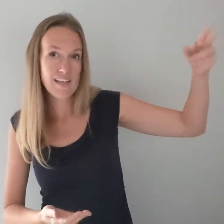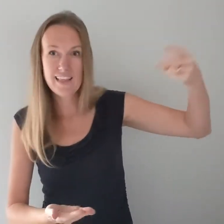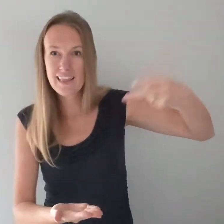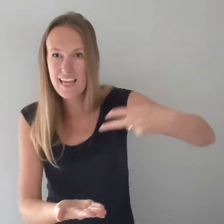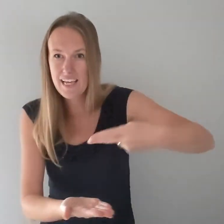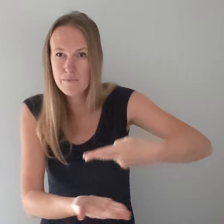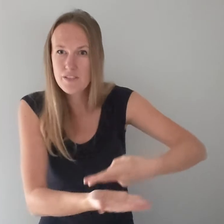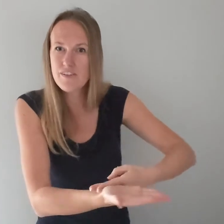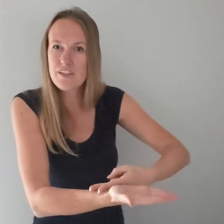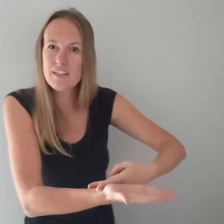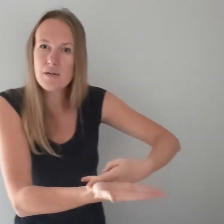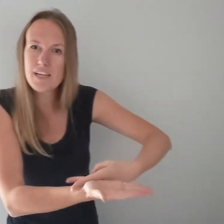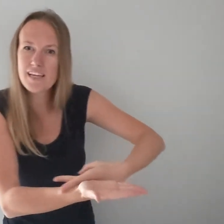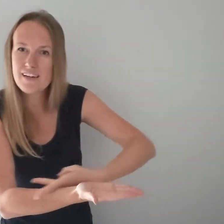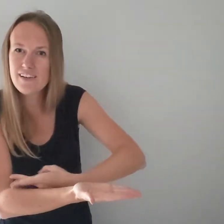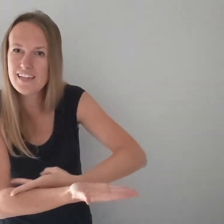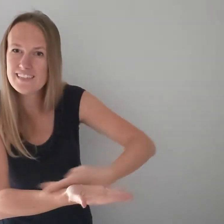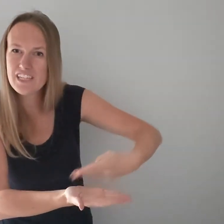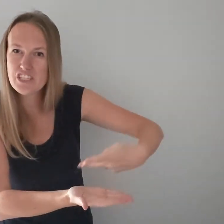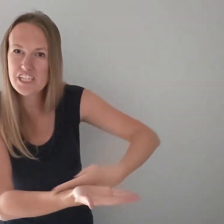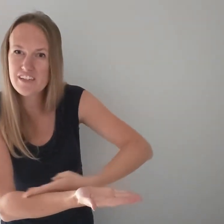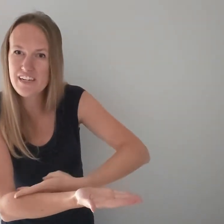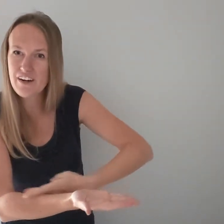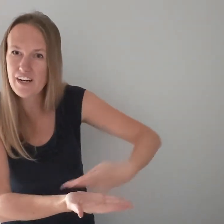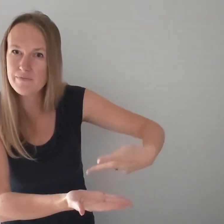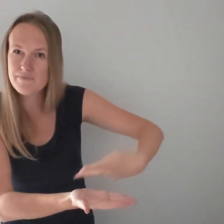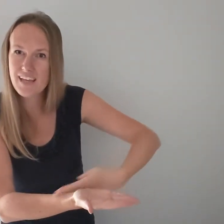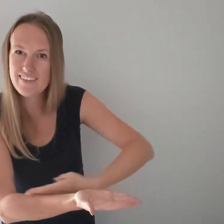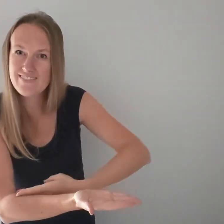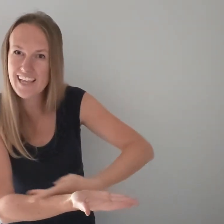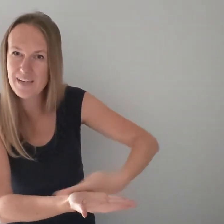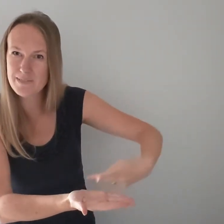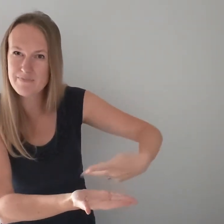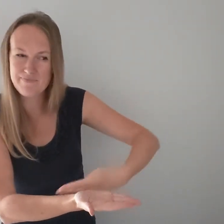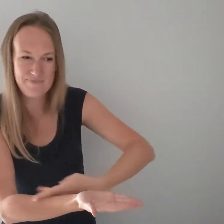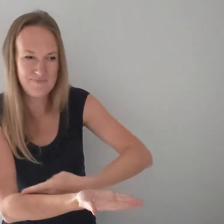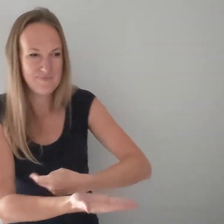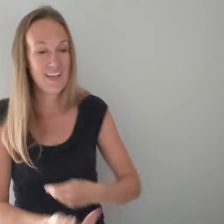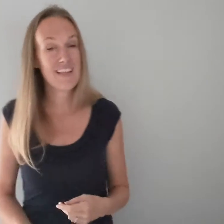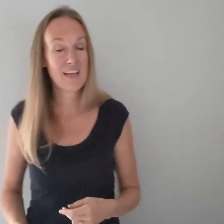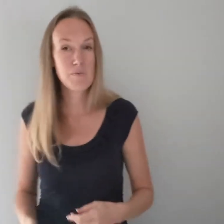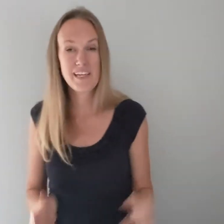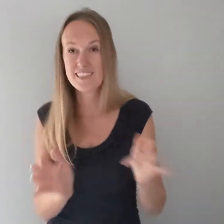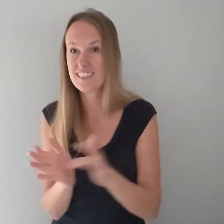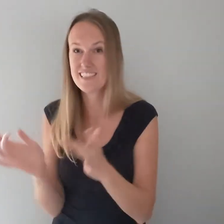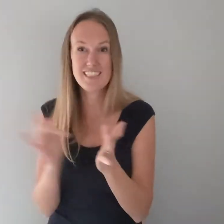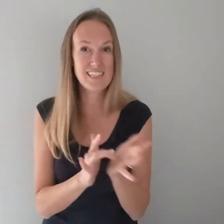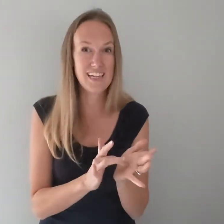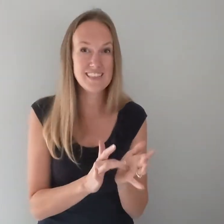then lambs, you have your non-dominant hand out, and it's like you're shearing your arm, okay? Lambs. And then that repeats, Jesus, oh